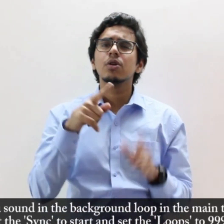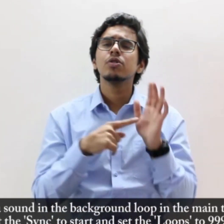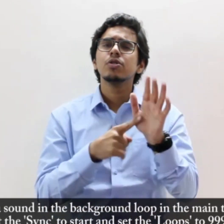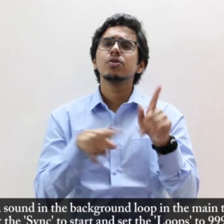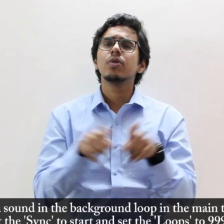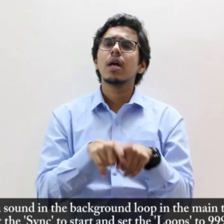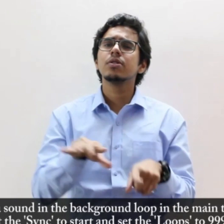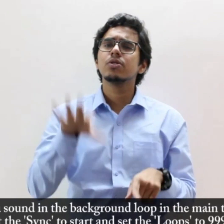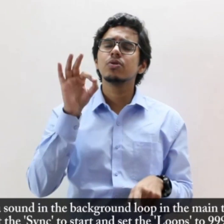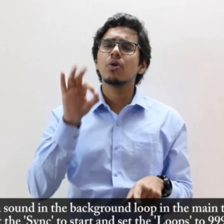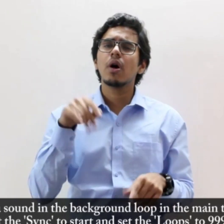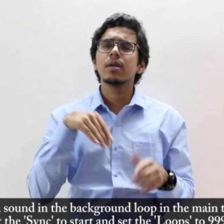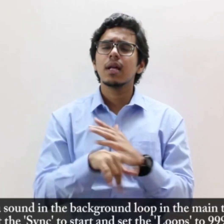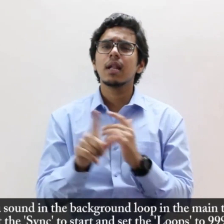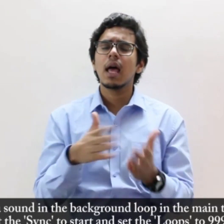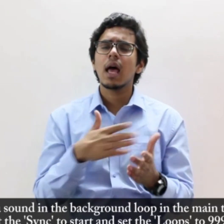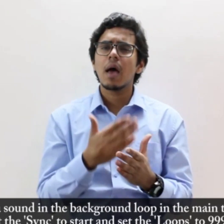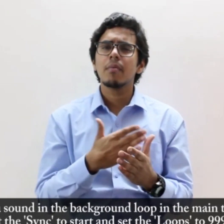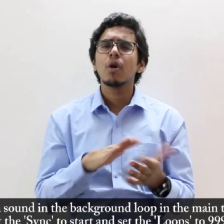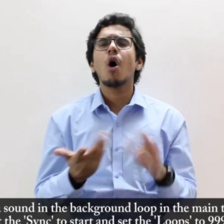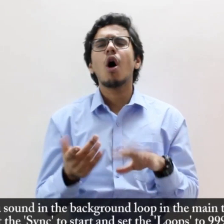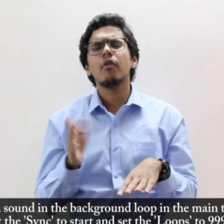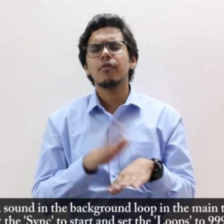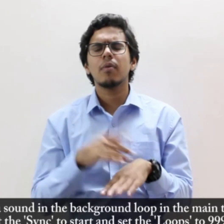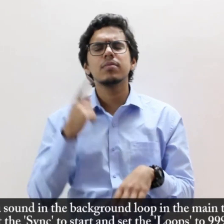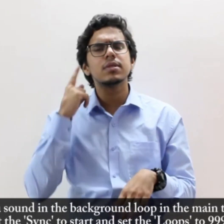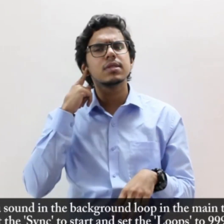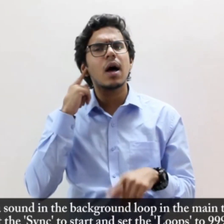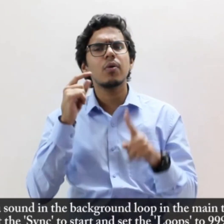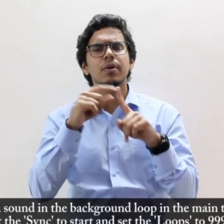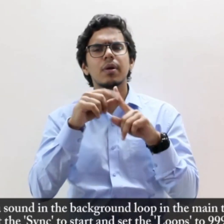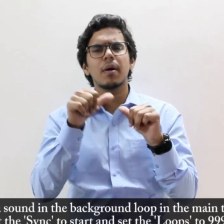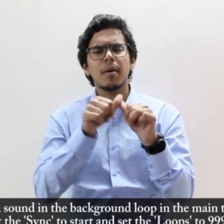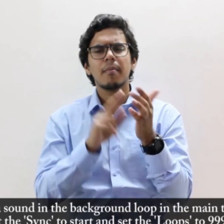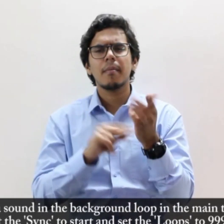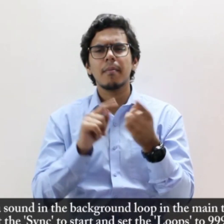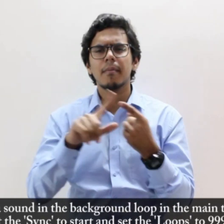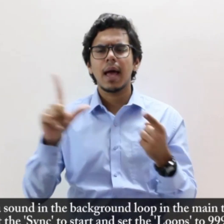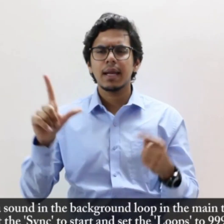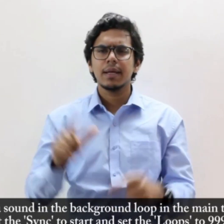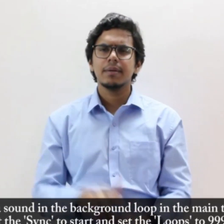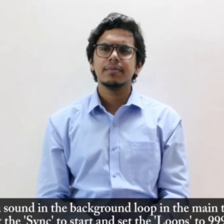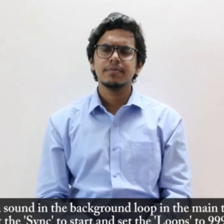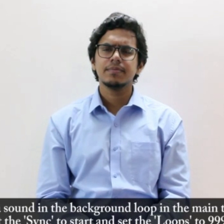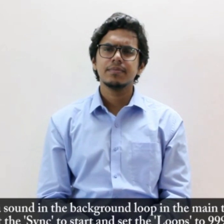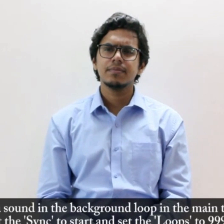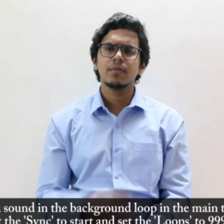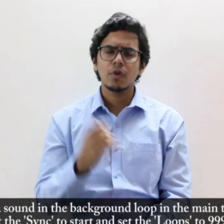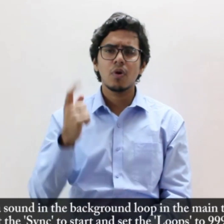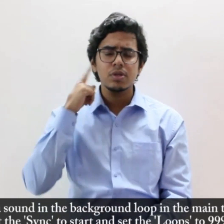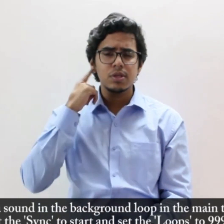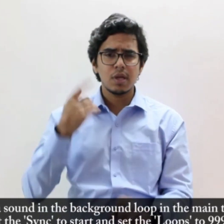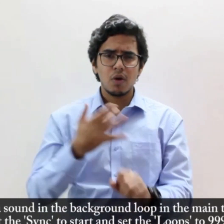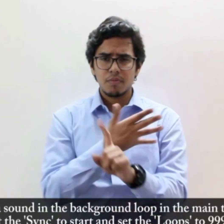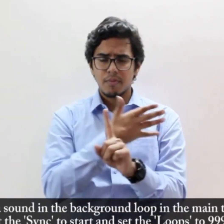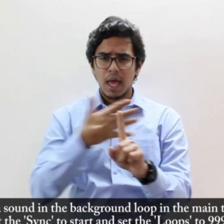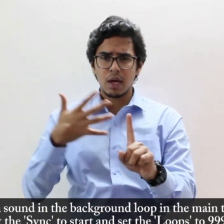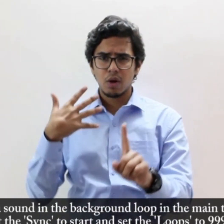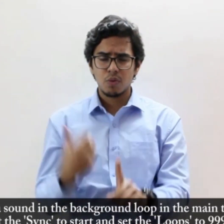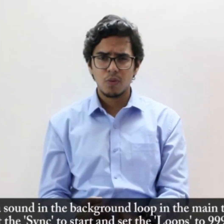To keep a sound in the background loop in the main timeline, set the sync to start and set the